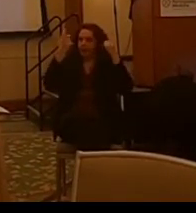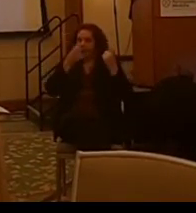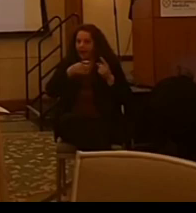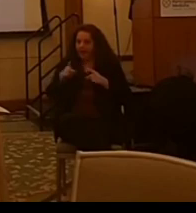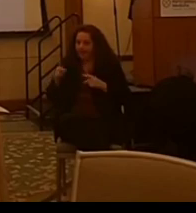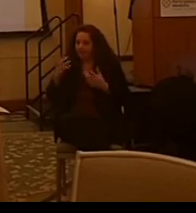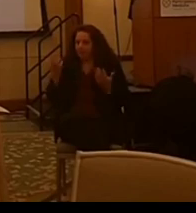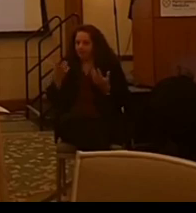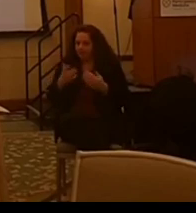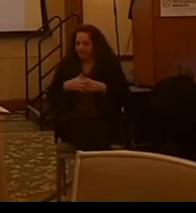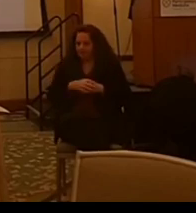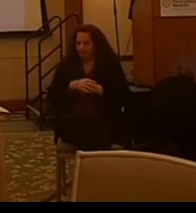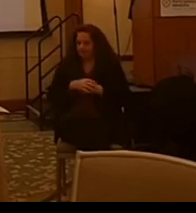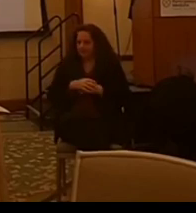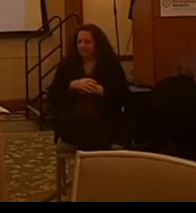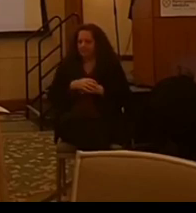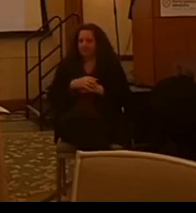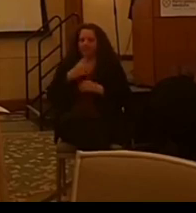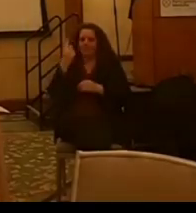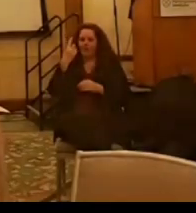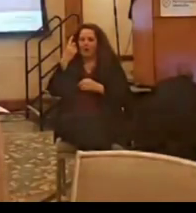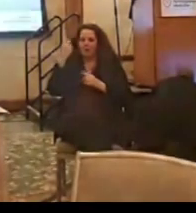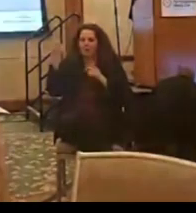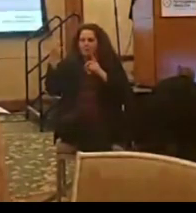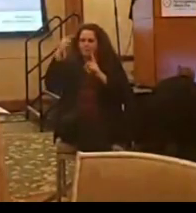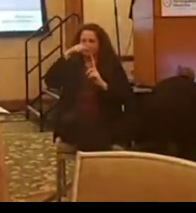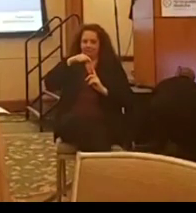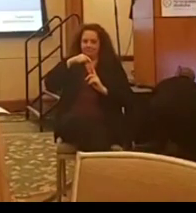I always kind of come back to the idea of conversation.